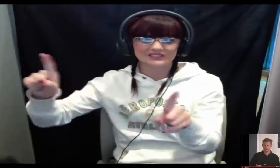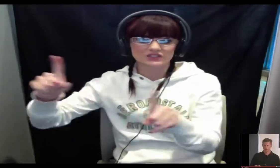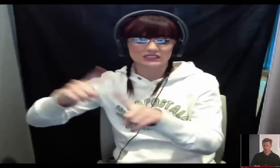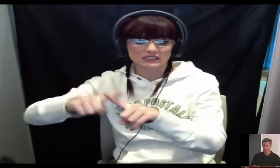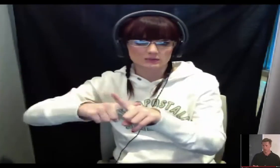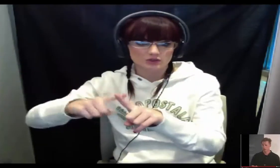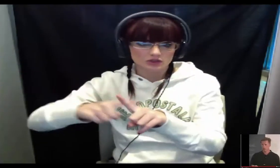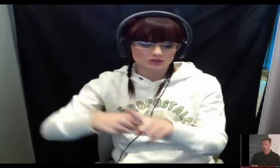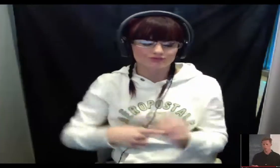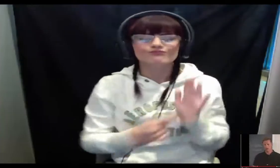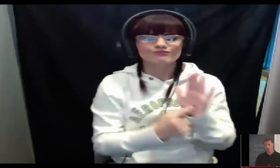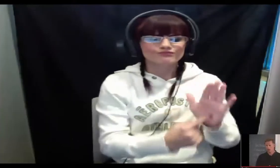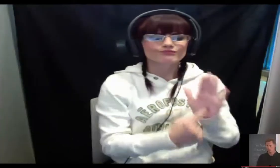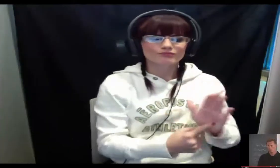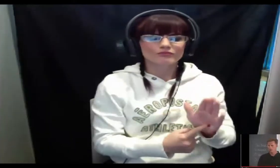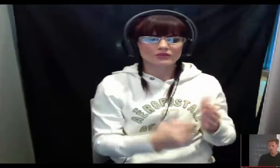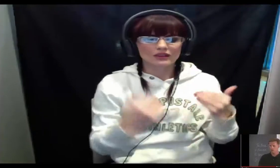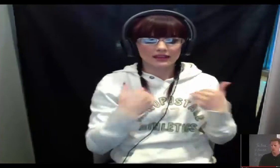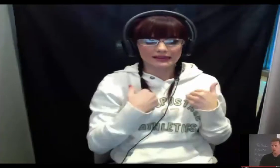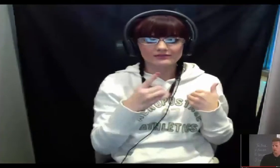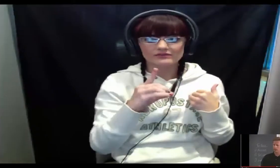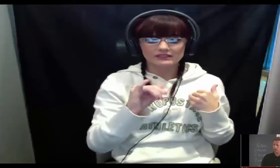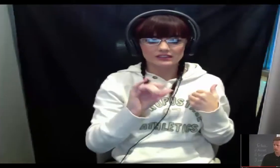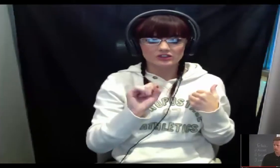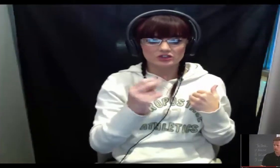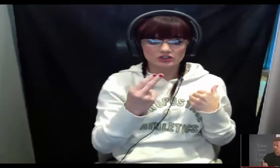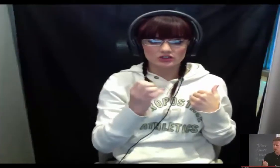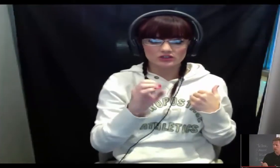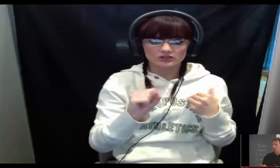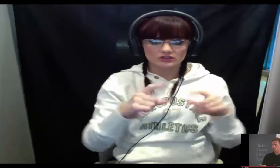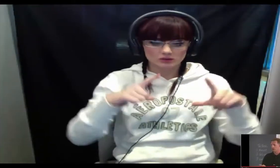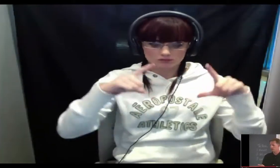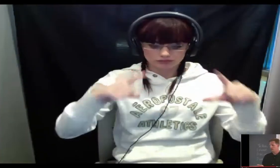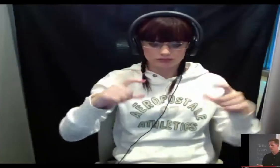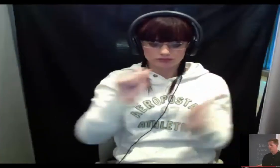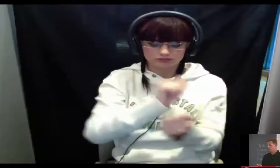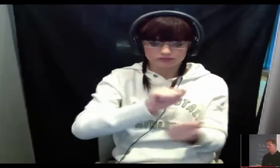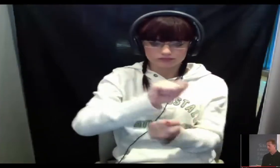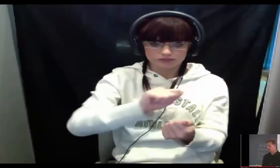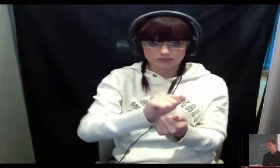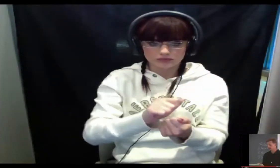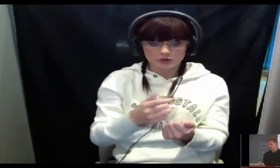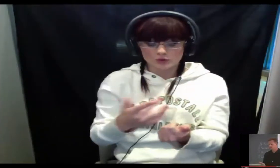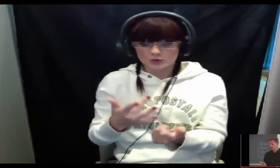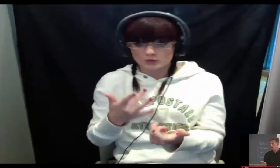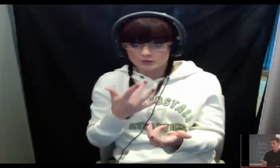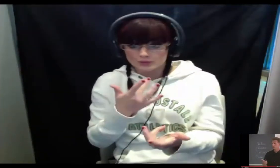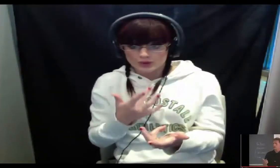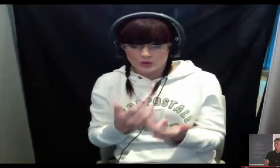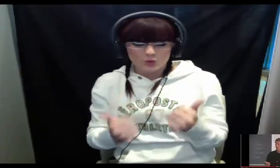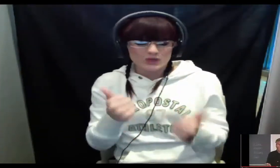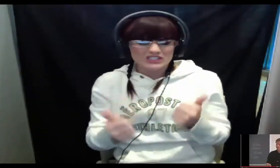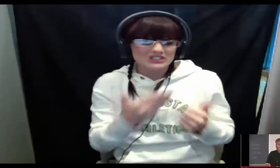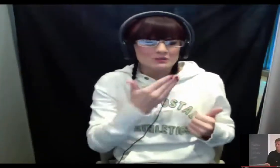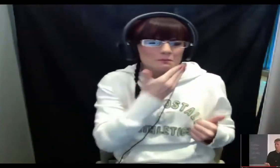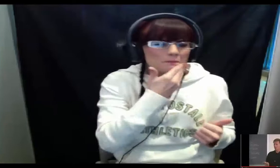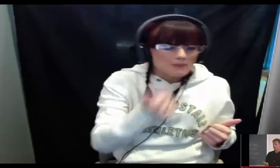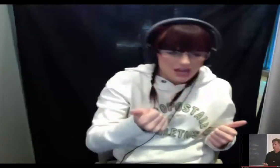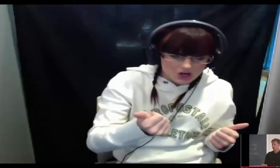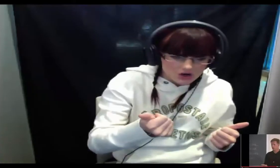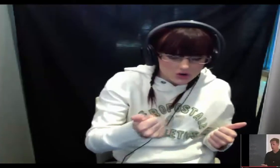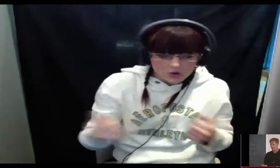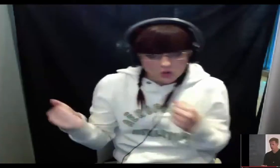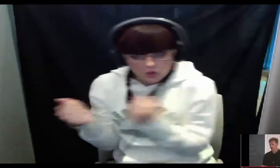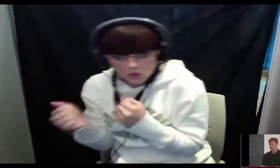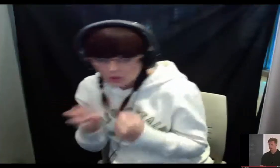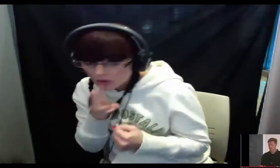Doing dishes. What water usually works better to clean dishes with? Cold water or hot water? Why does hot water work